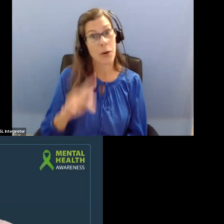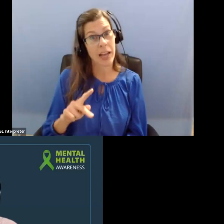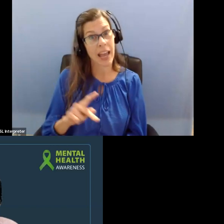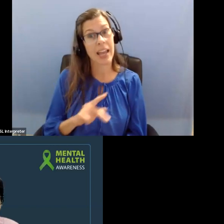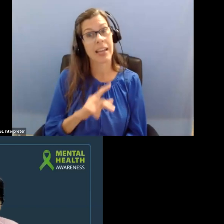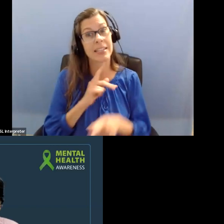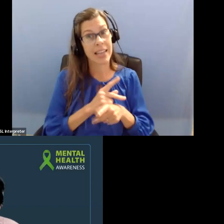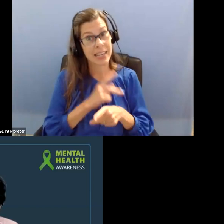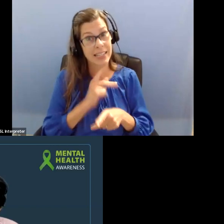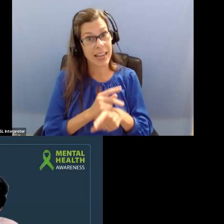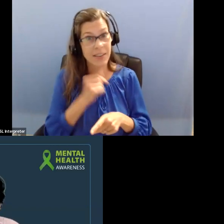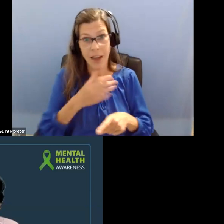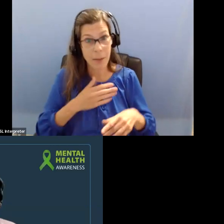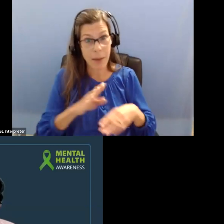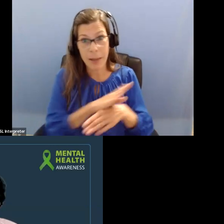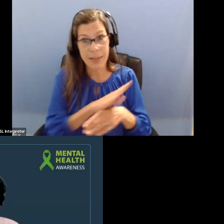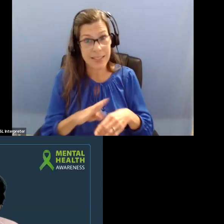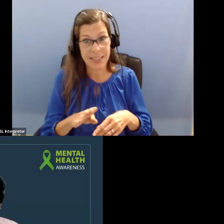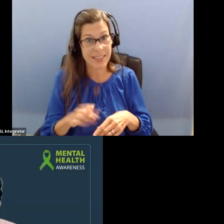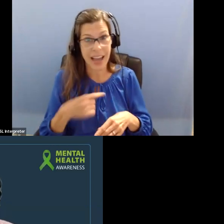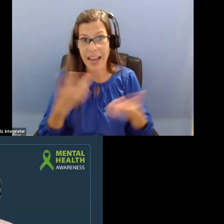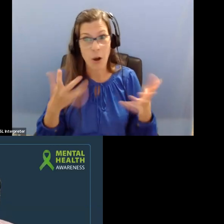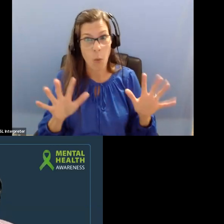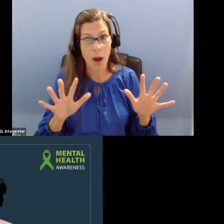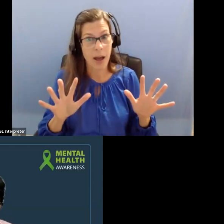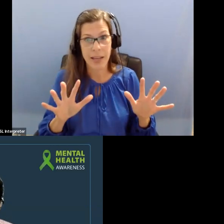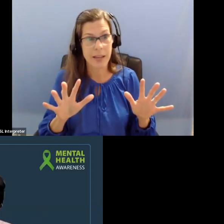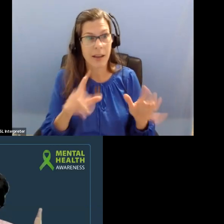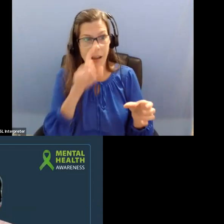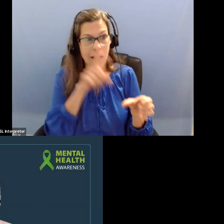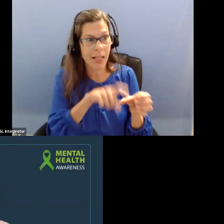care of. It's not my business. And I don't want to make it my business.